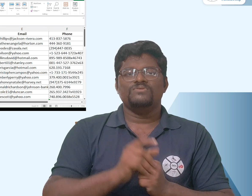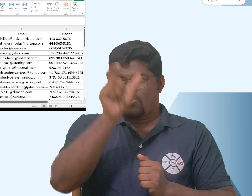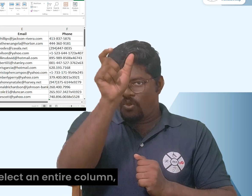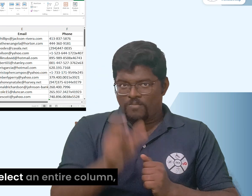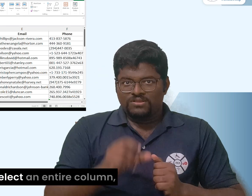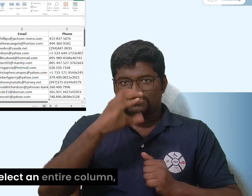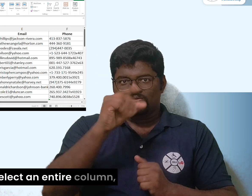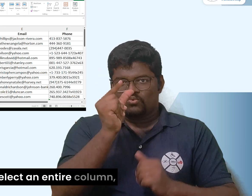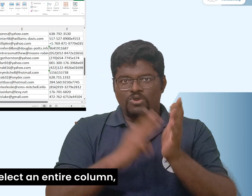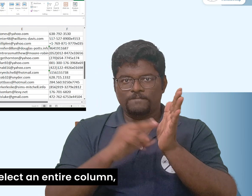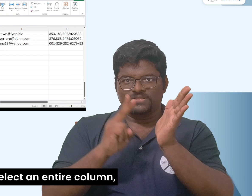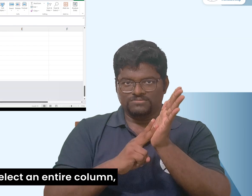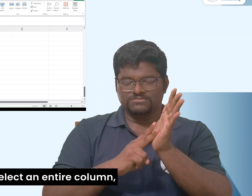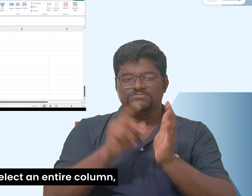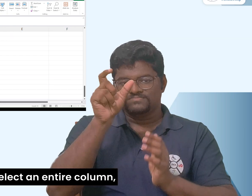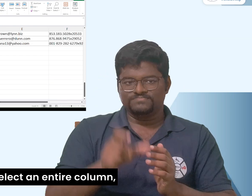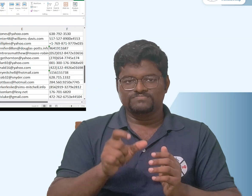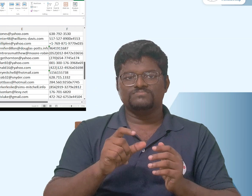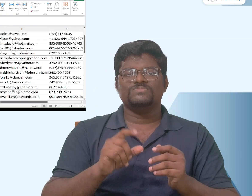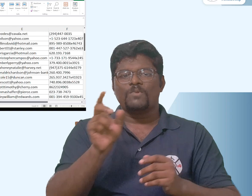To select an entire column,